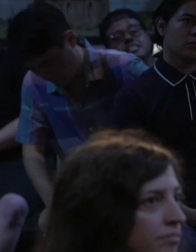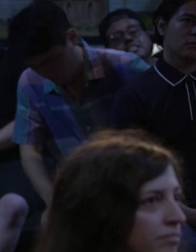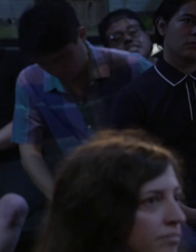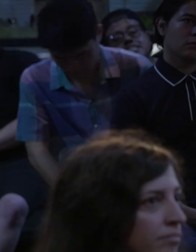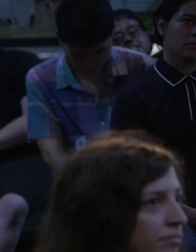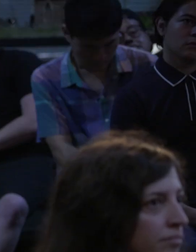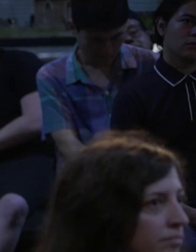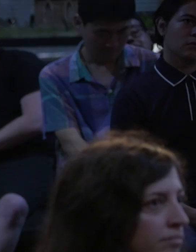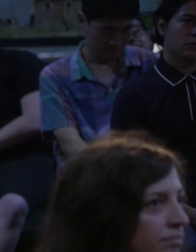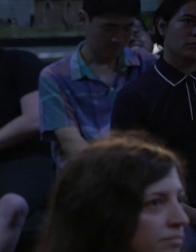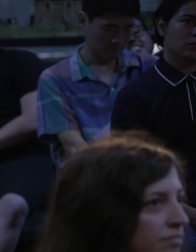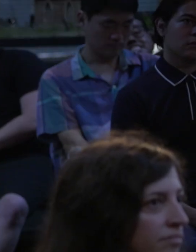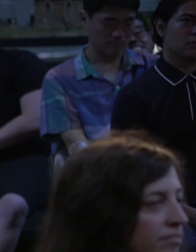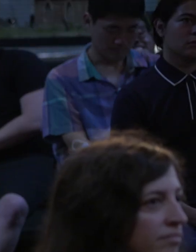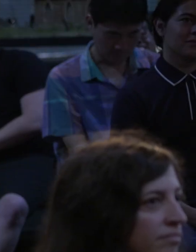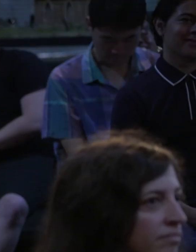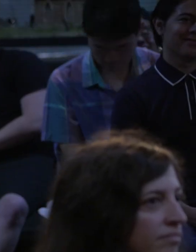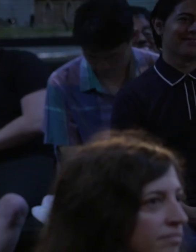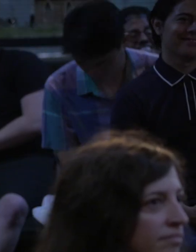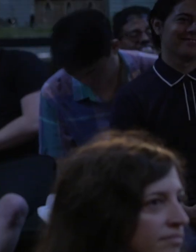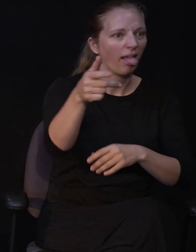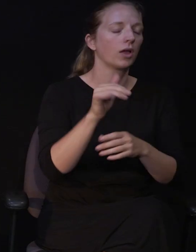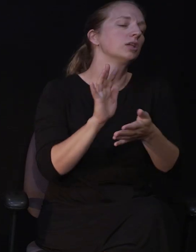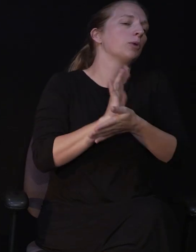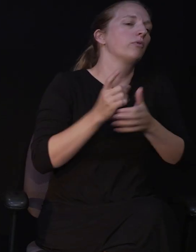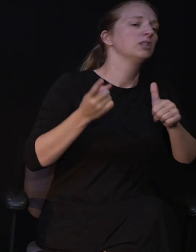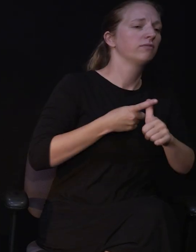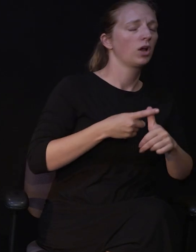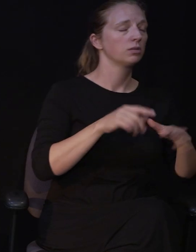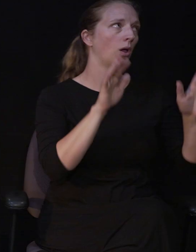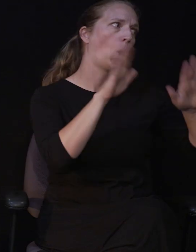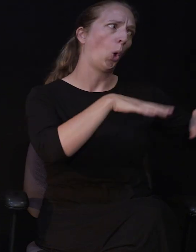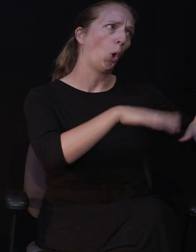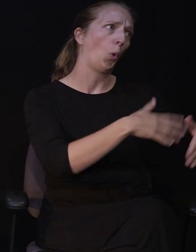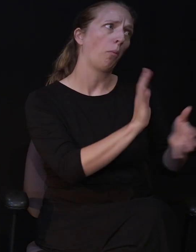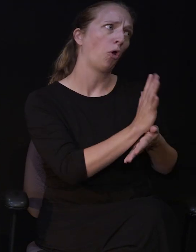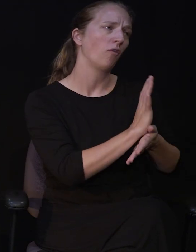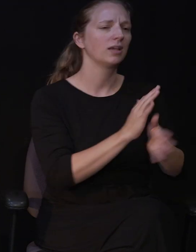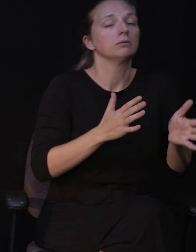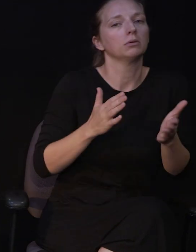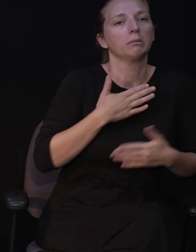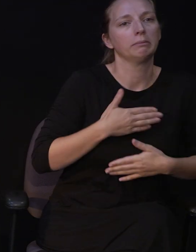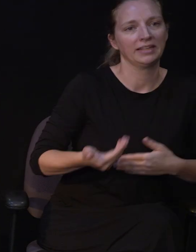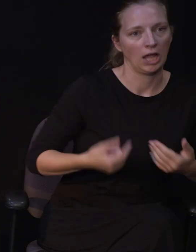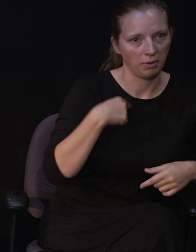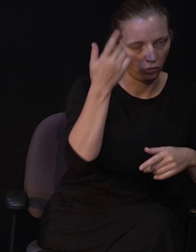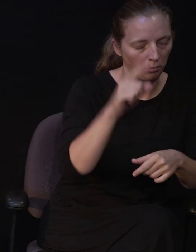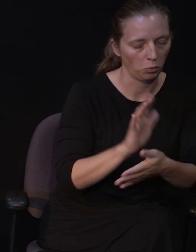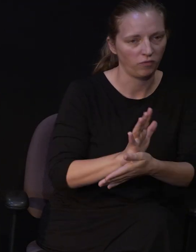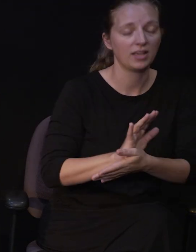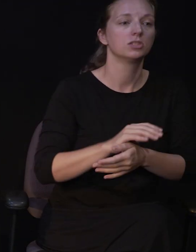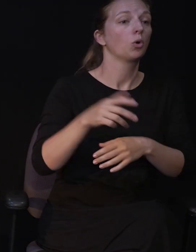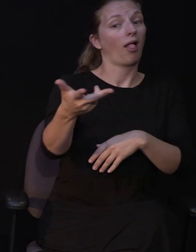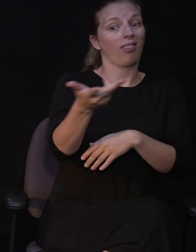stage, because they do the movies first, because movies. And I shouldn't say that. Please hire me for a movie. And so they kept getting up and down and